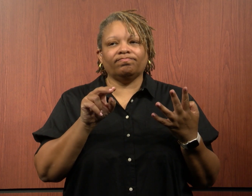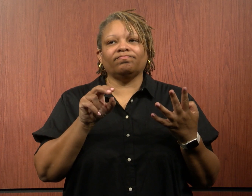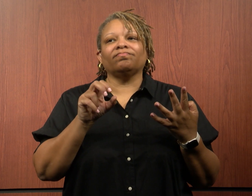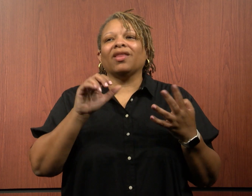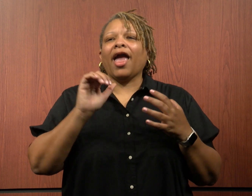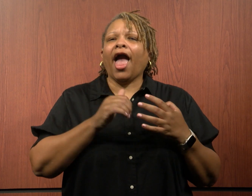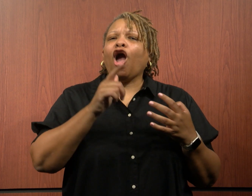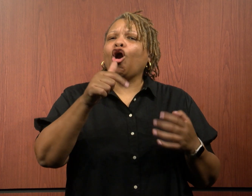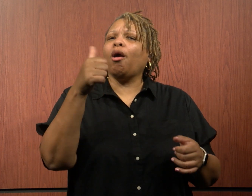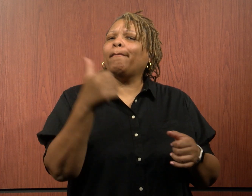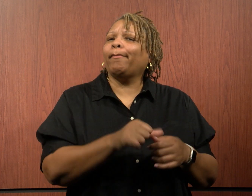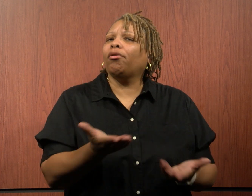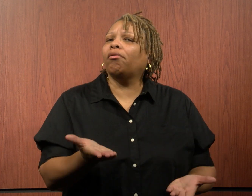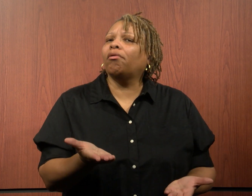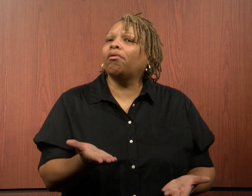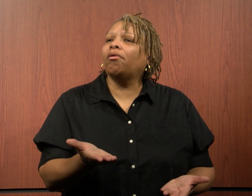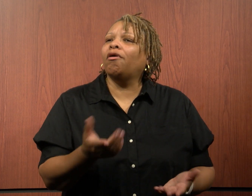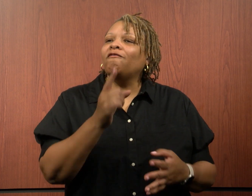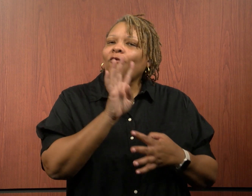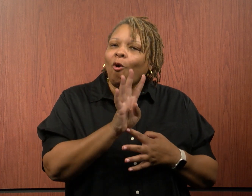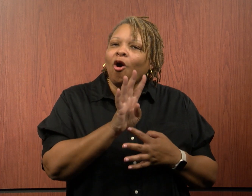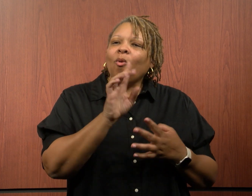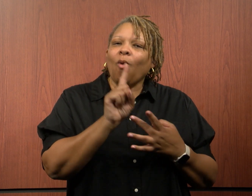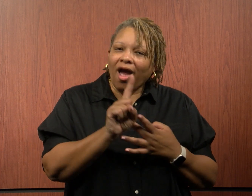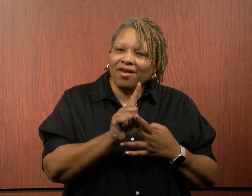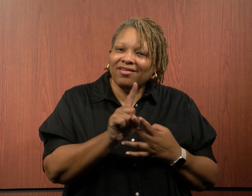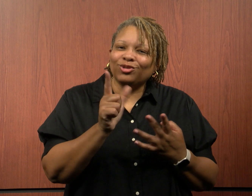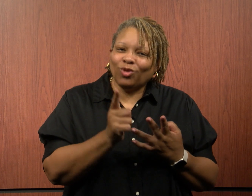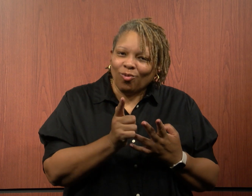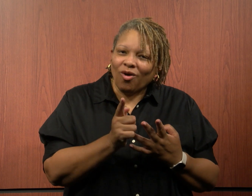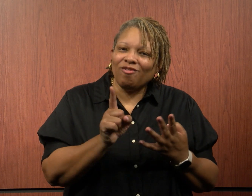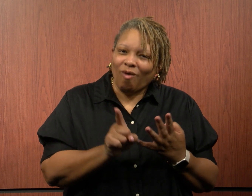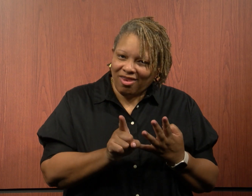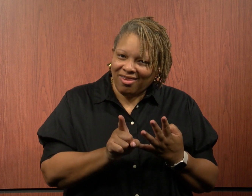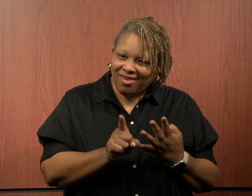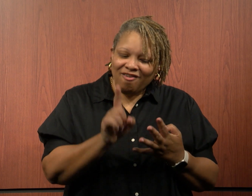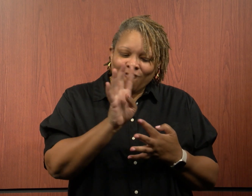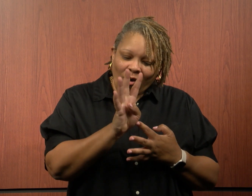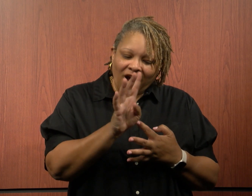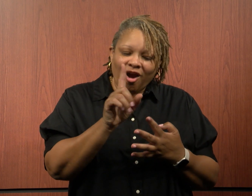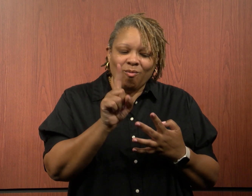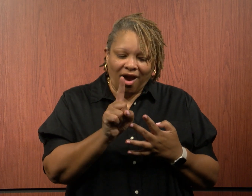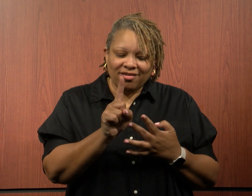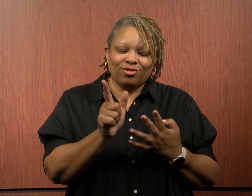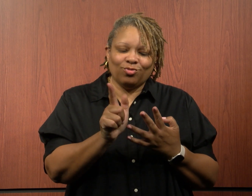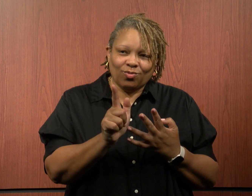say it with me, 4, 1, 21, 1. Again, 4,